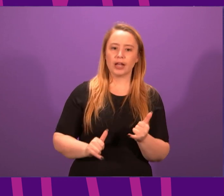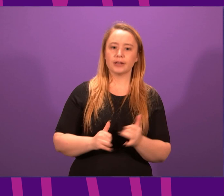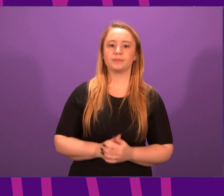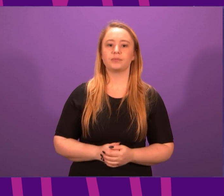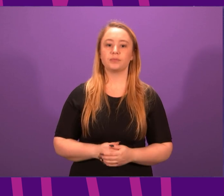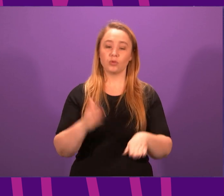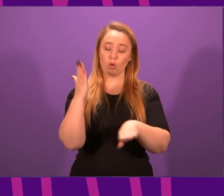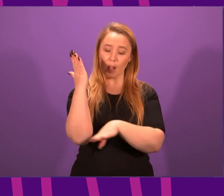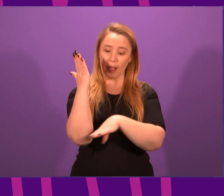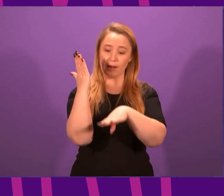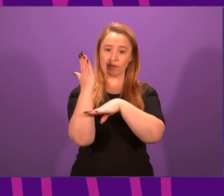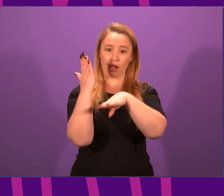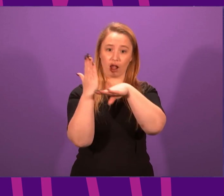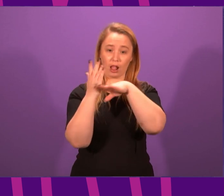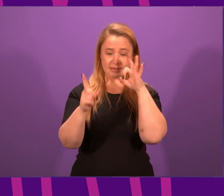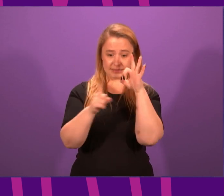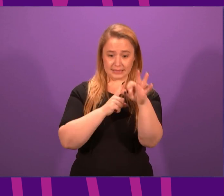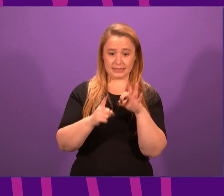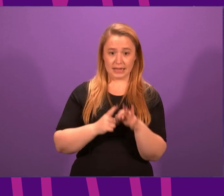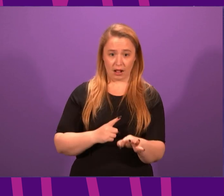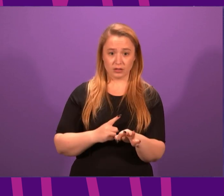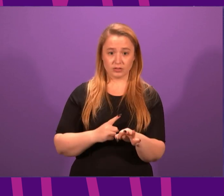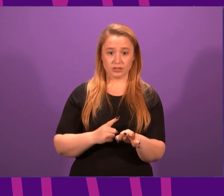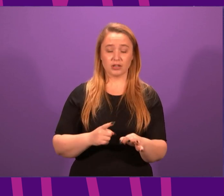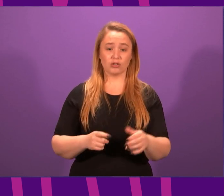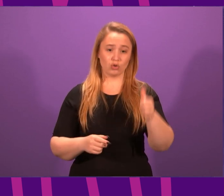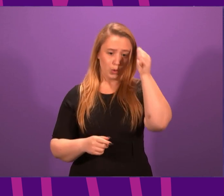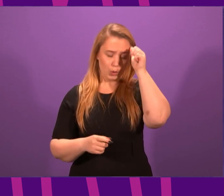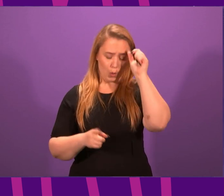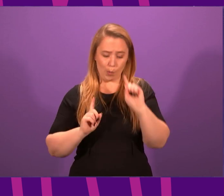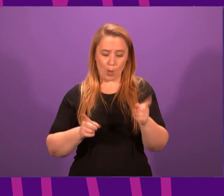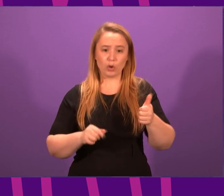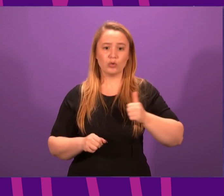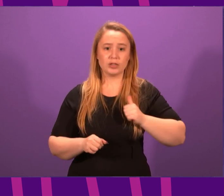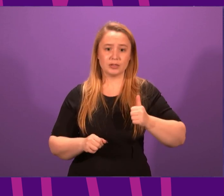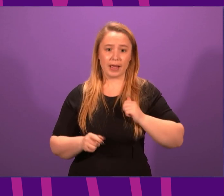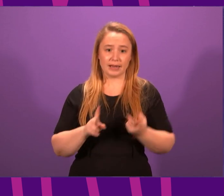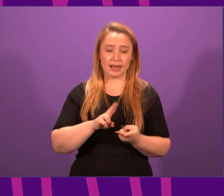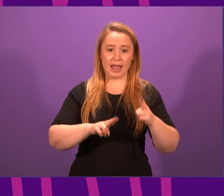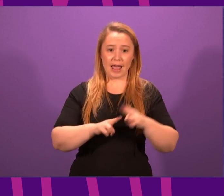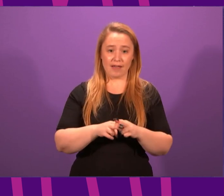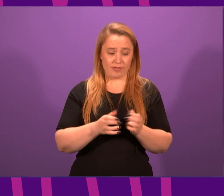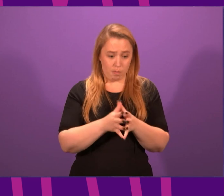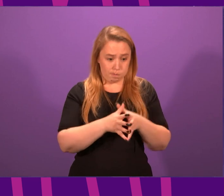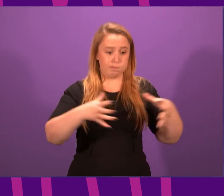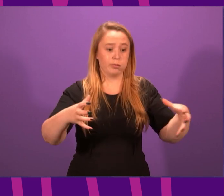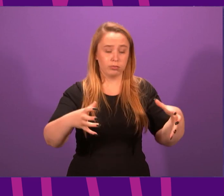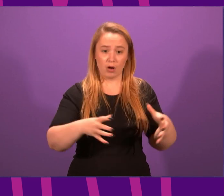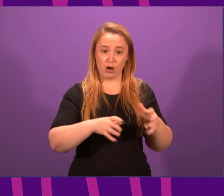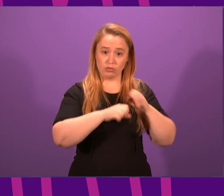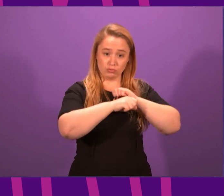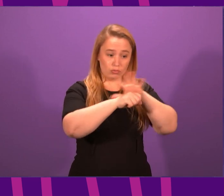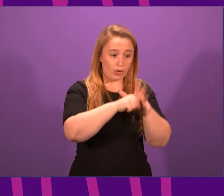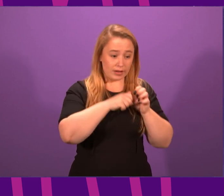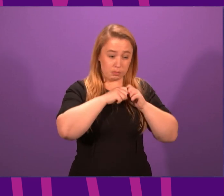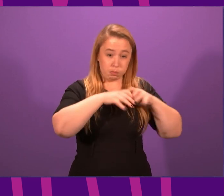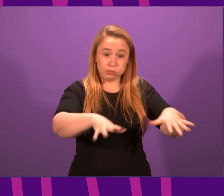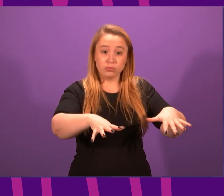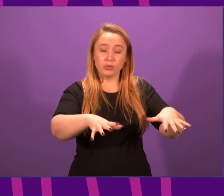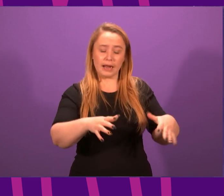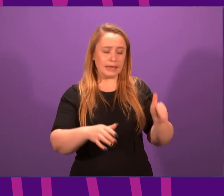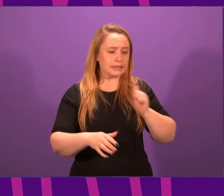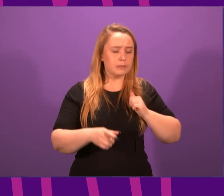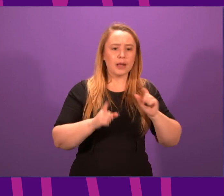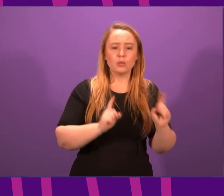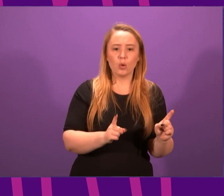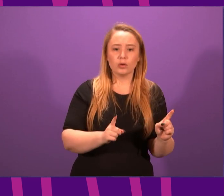level is intended to give people greater certainty of what to expect at different rates of transmission, but it is important that we retain some flexibility.